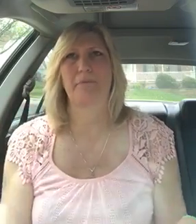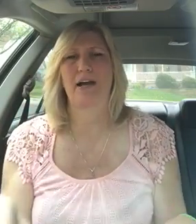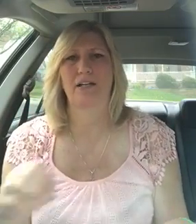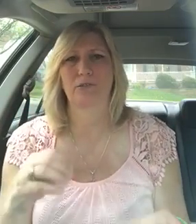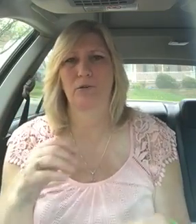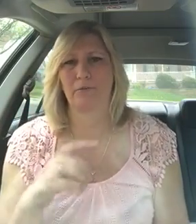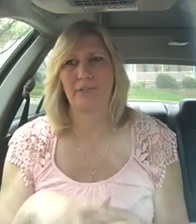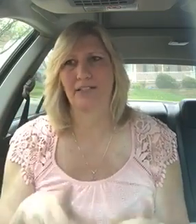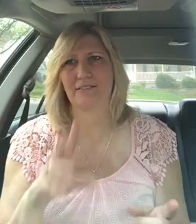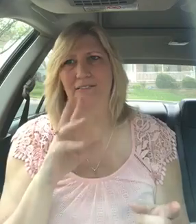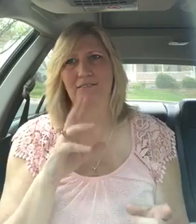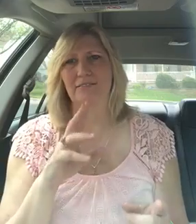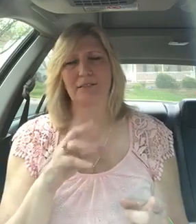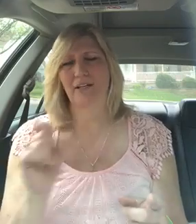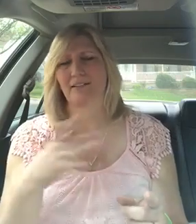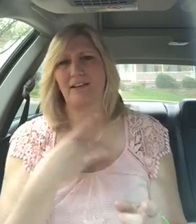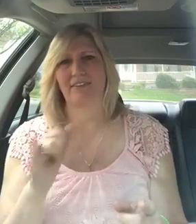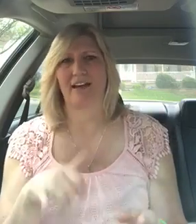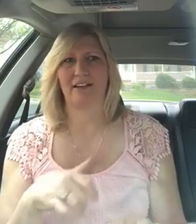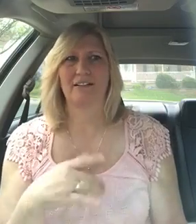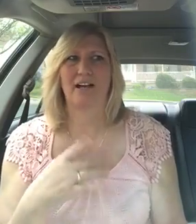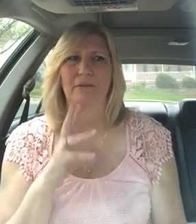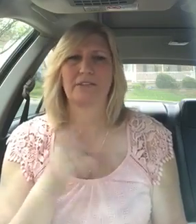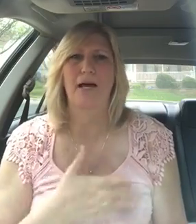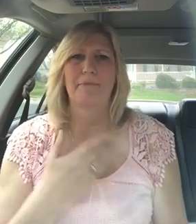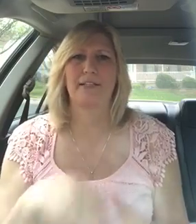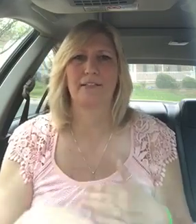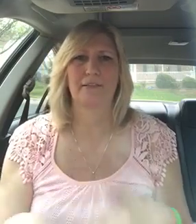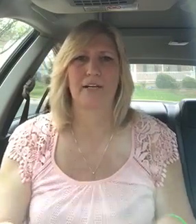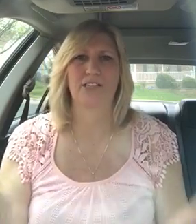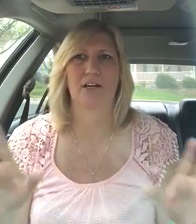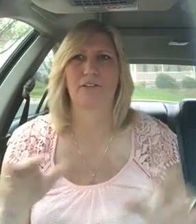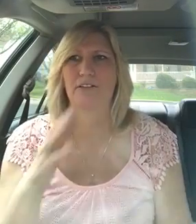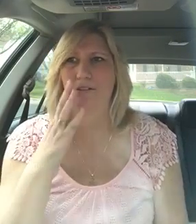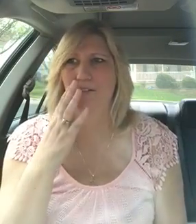terrible household, because it wasn't like that. I was happy in my childhood.